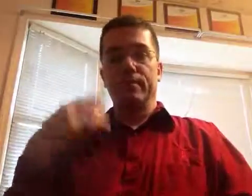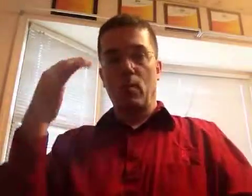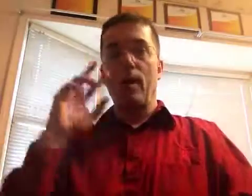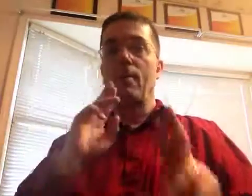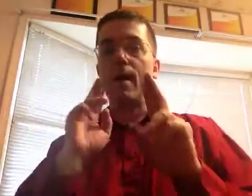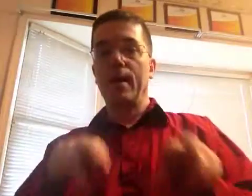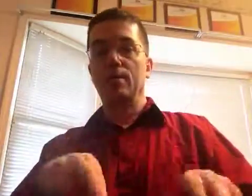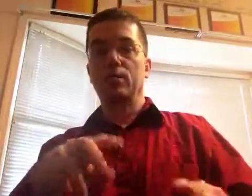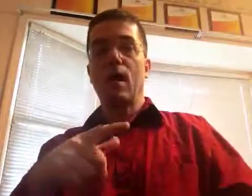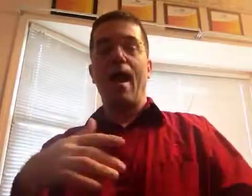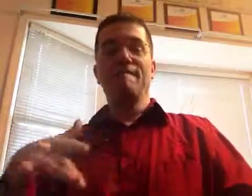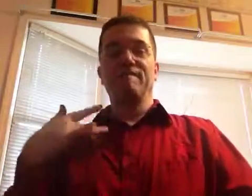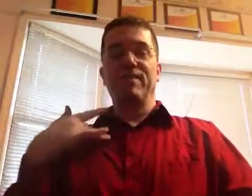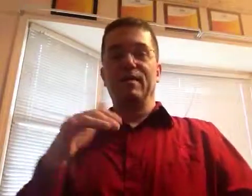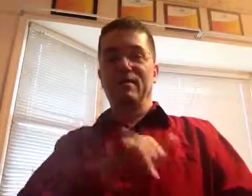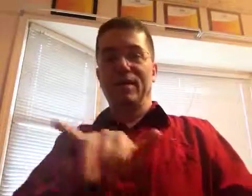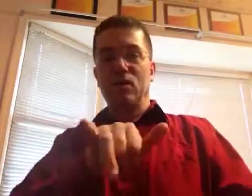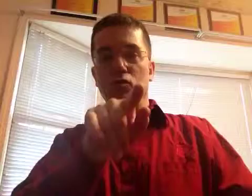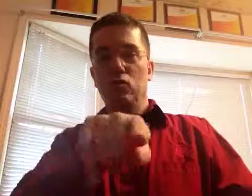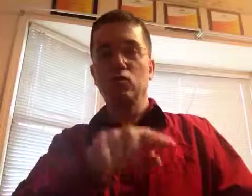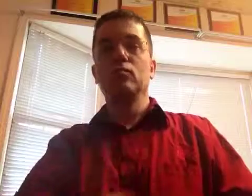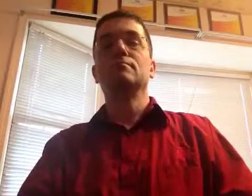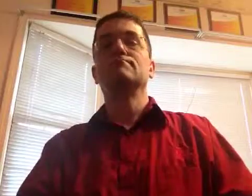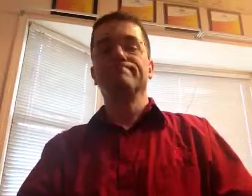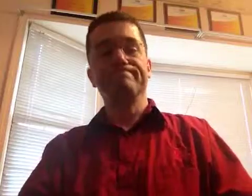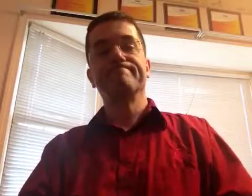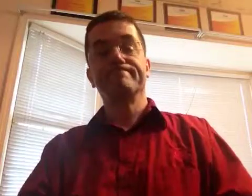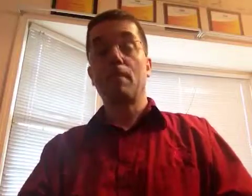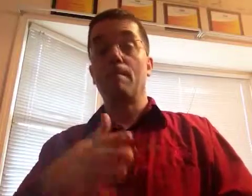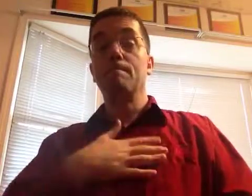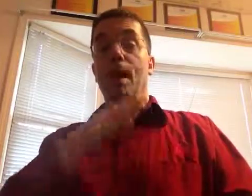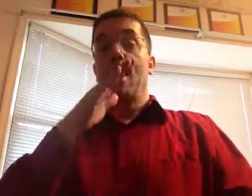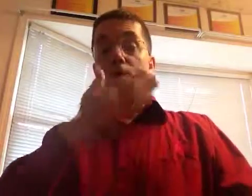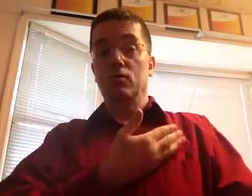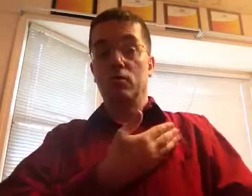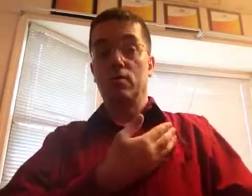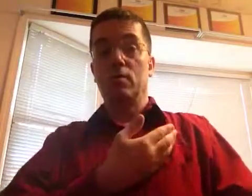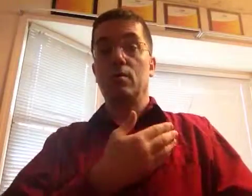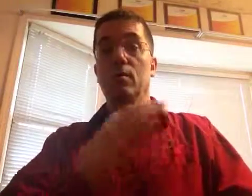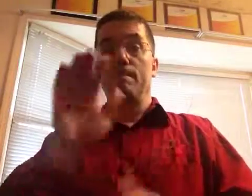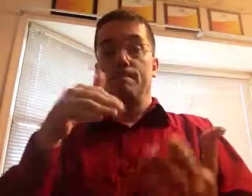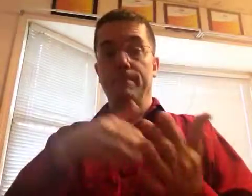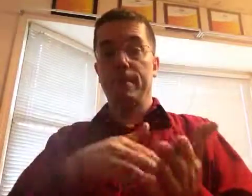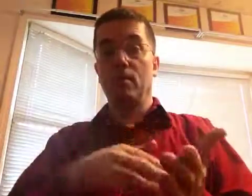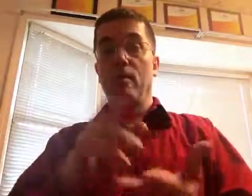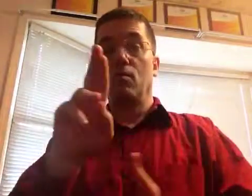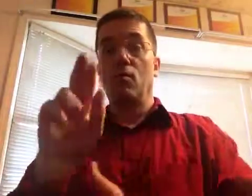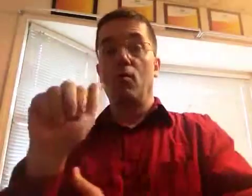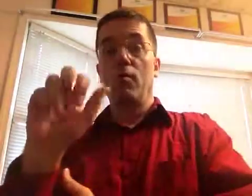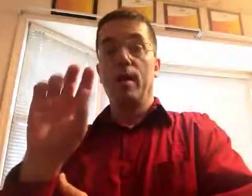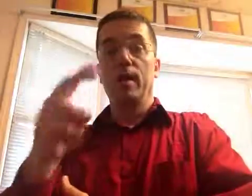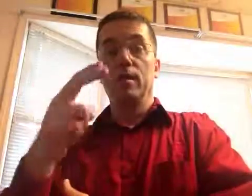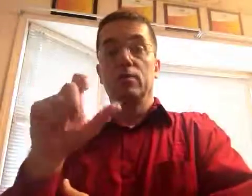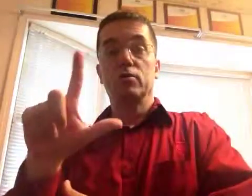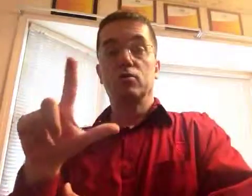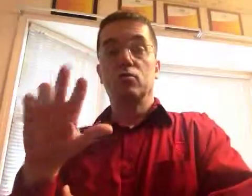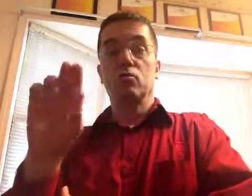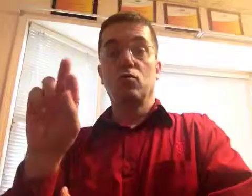a long time kind of like you did. And my daughter, my middle one, Rachel Cruz, that does all of our speaking, she